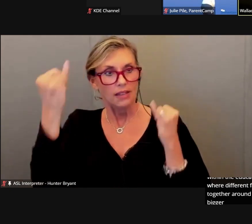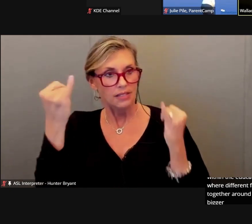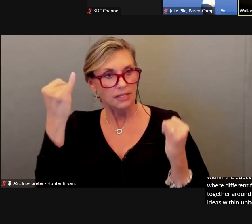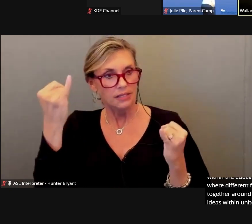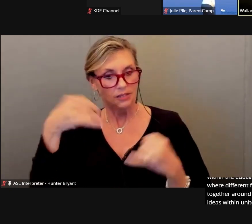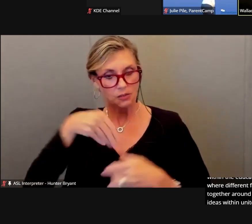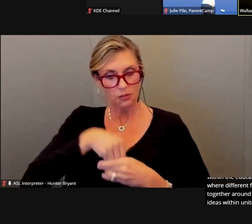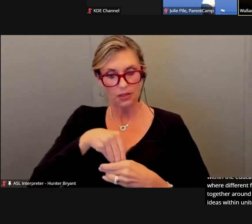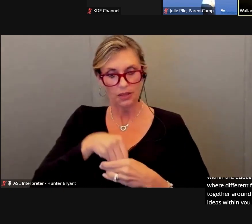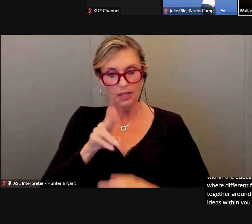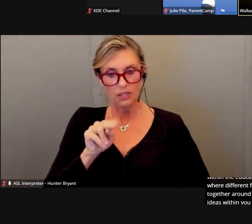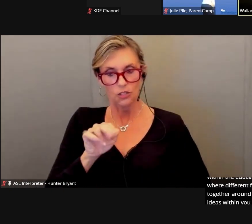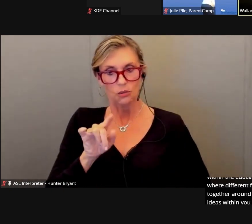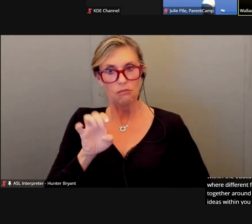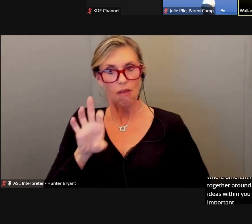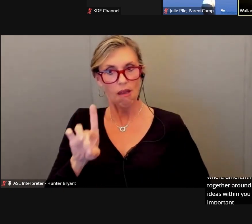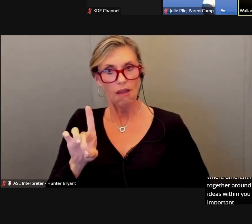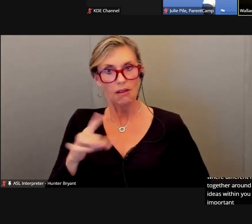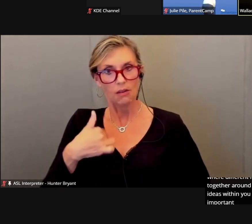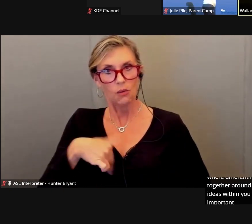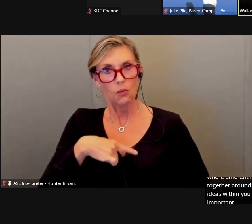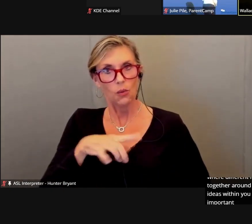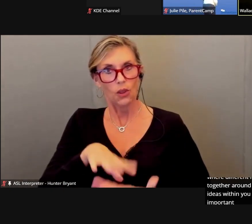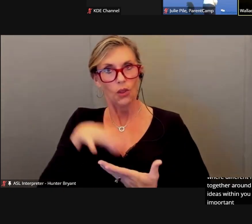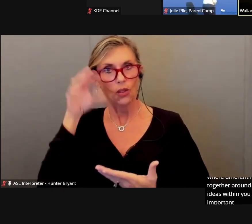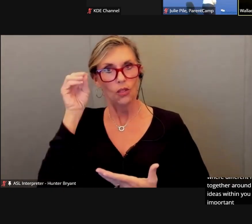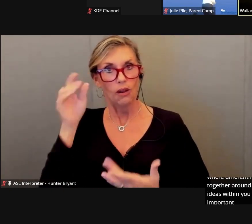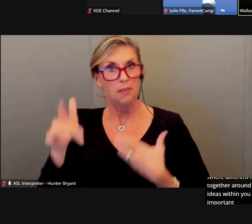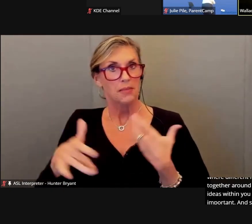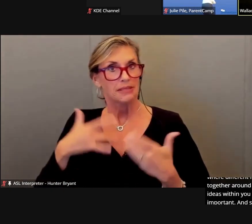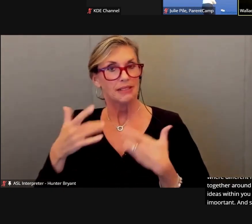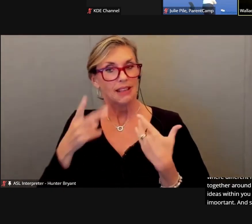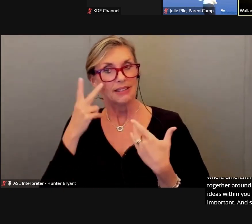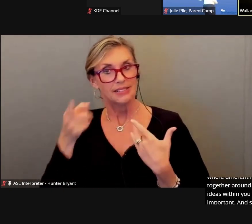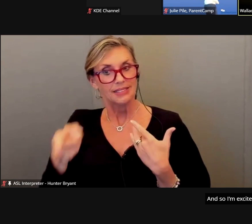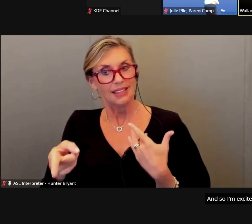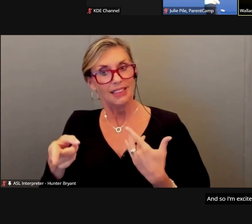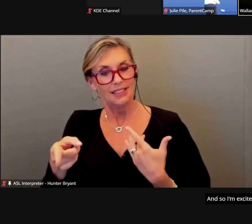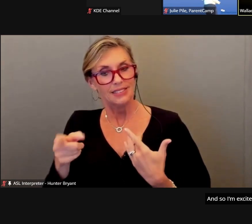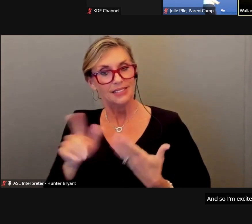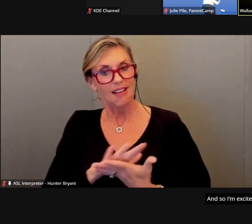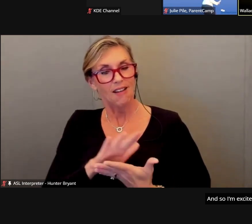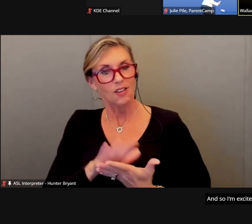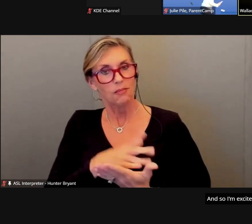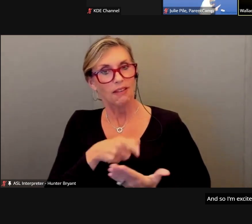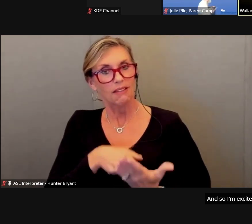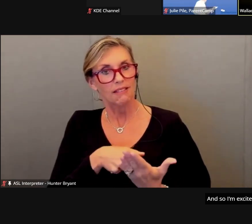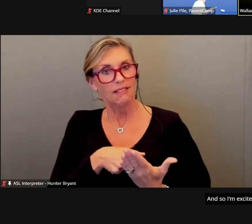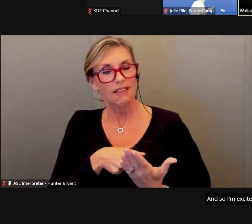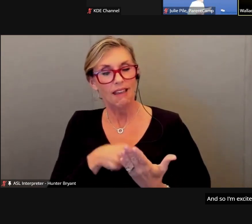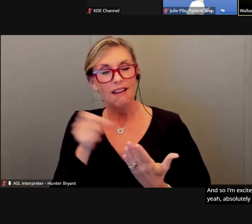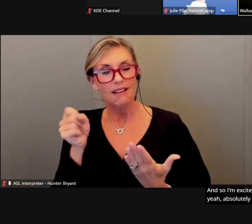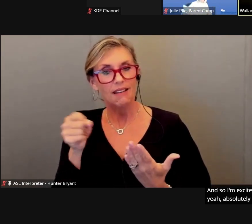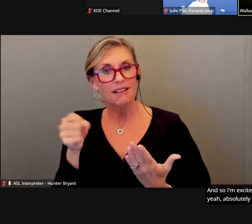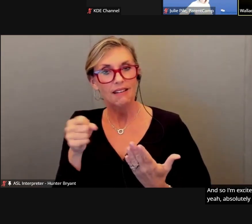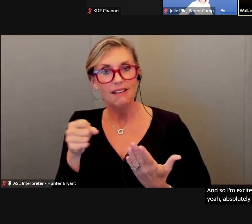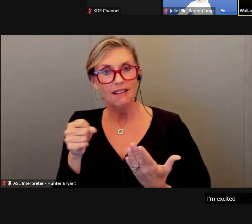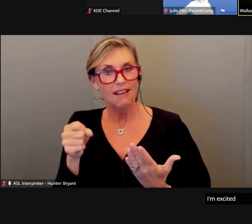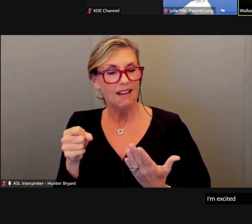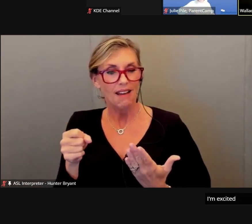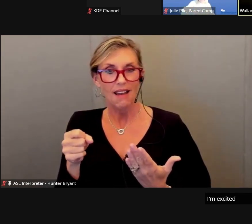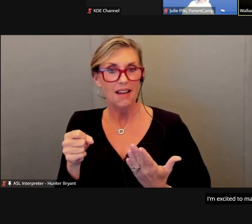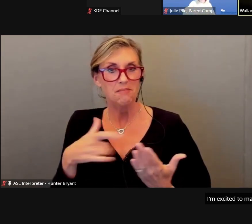critically important. And so I'm excited to see this document and to, yeah, absolutely. I'm excited to make use